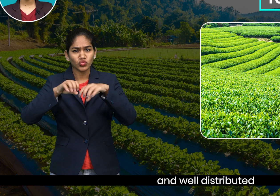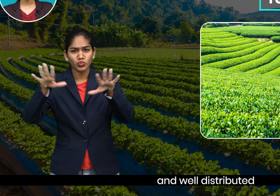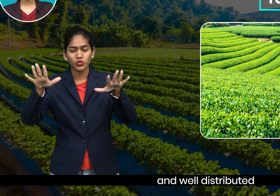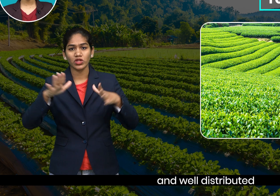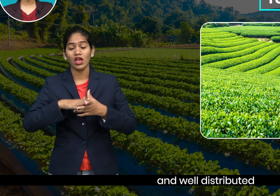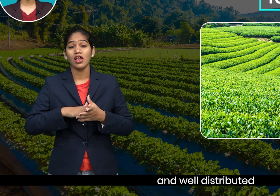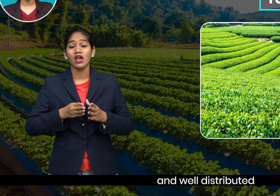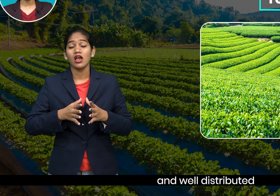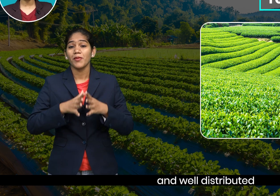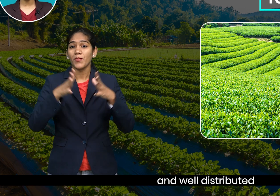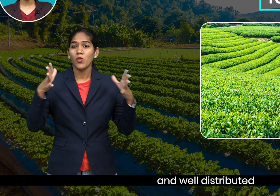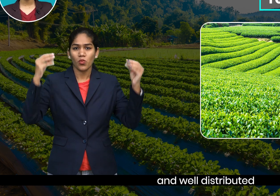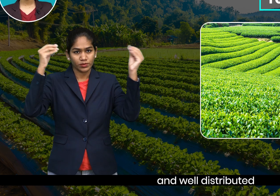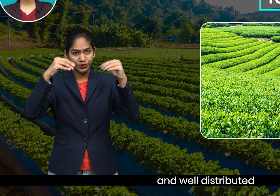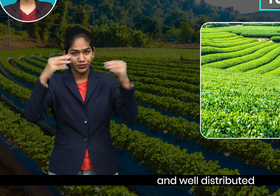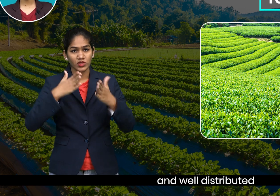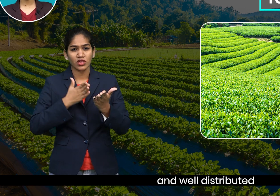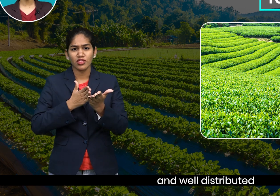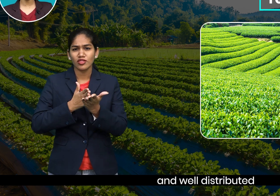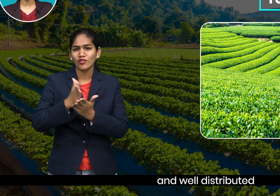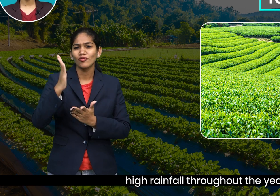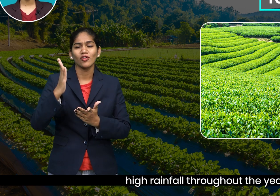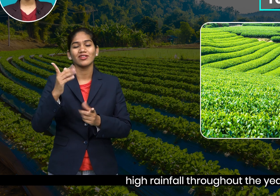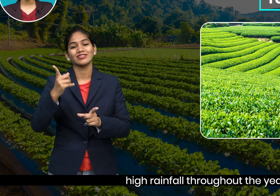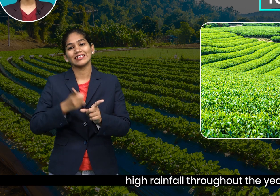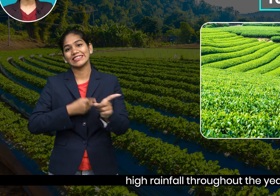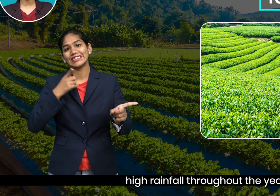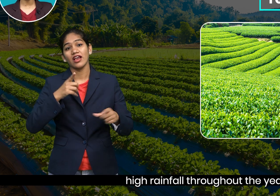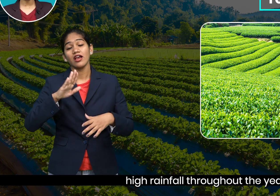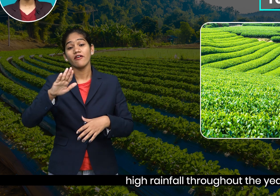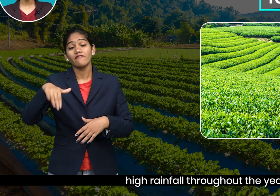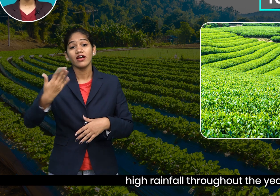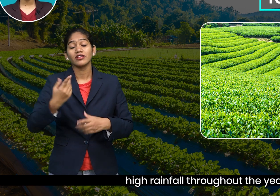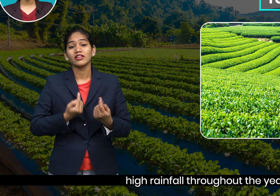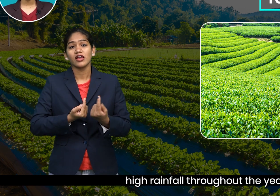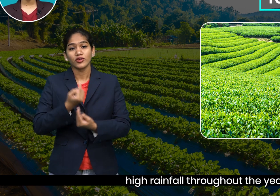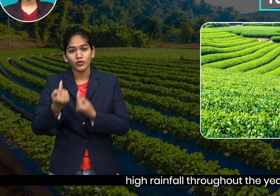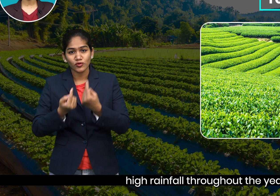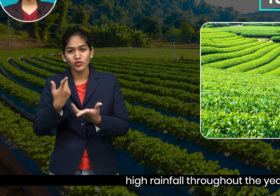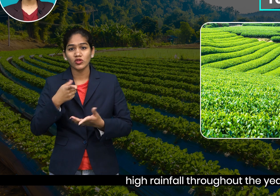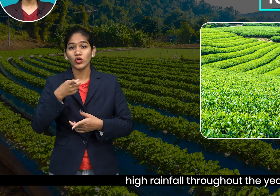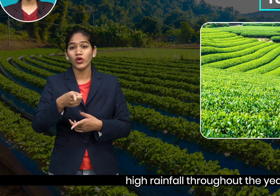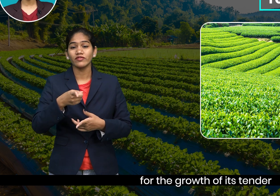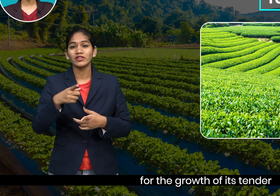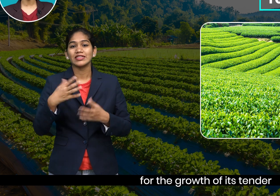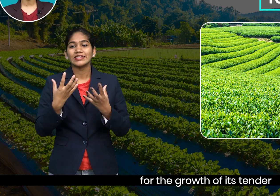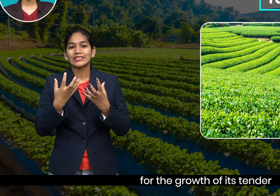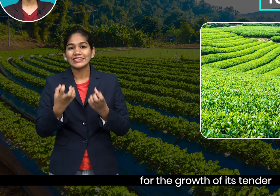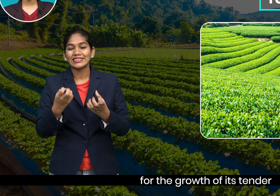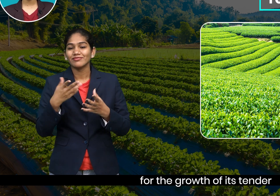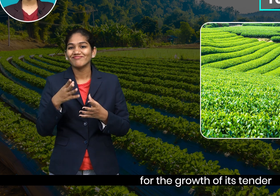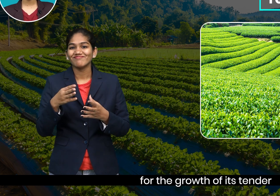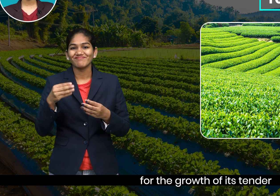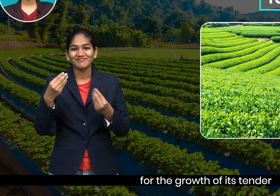well-distributed high rainfall throughout the year for the growth of its tender